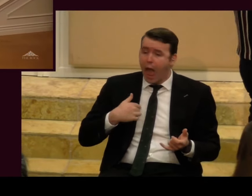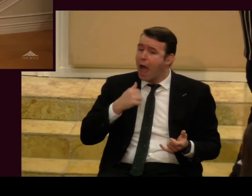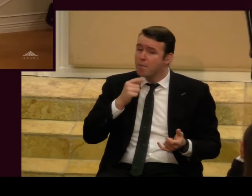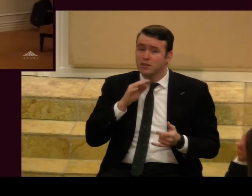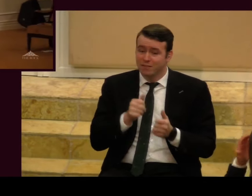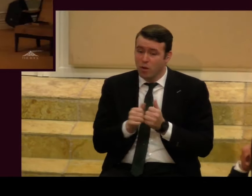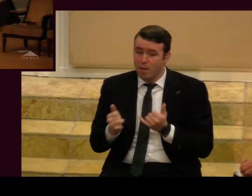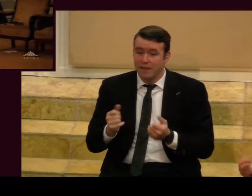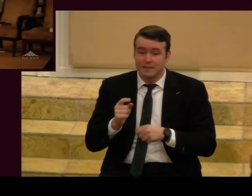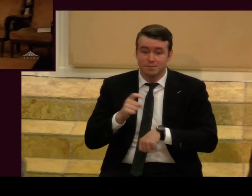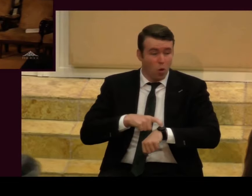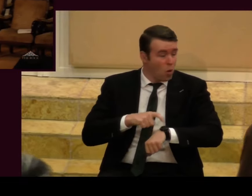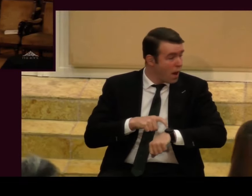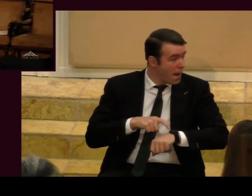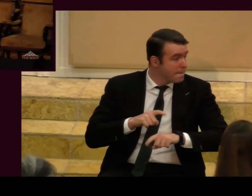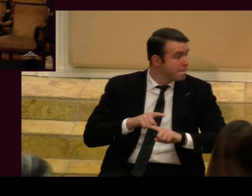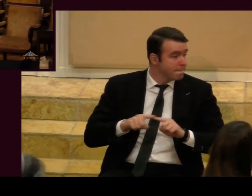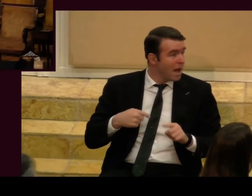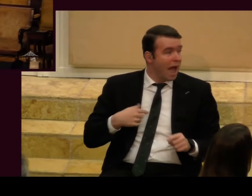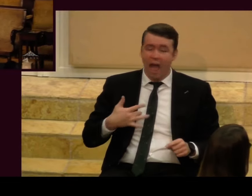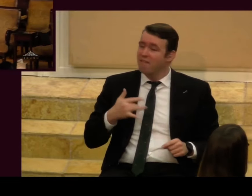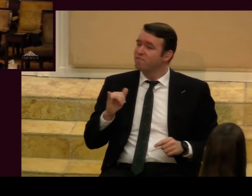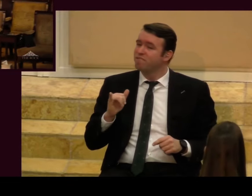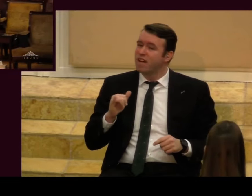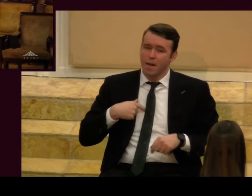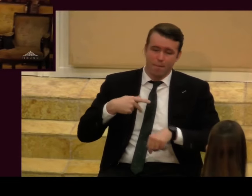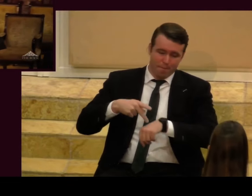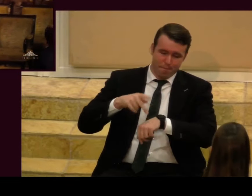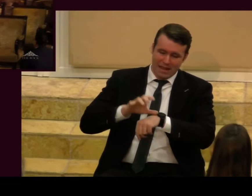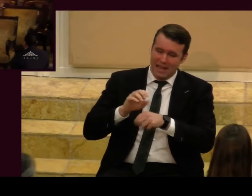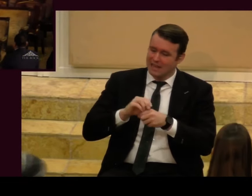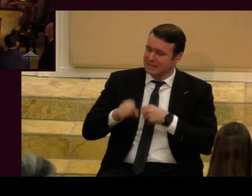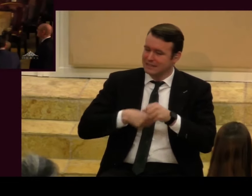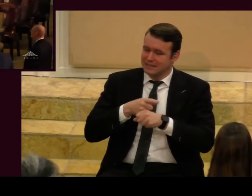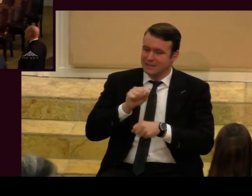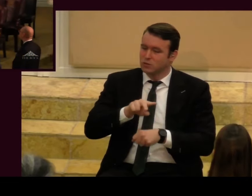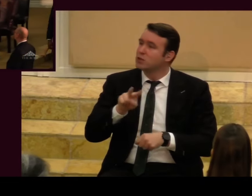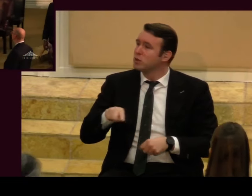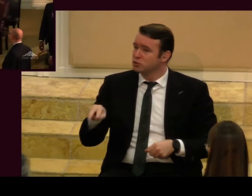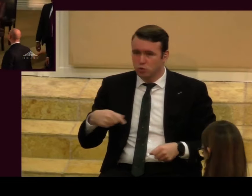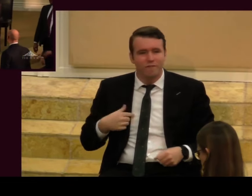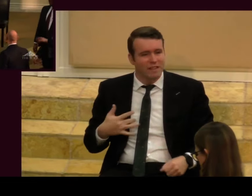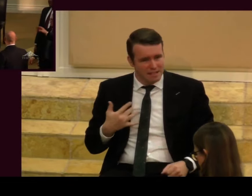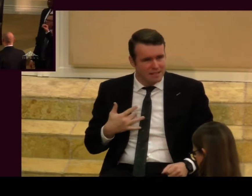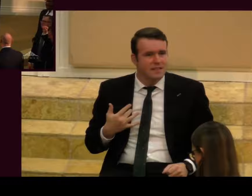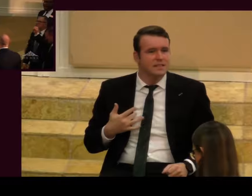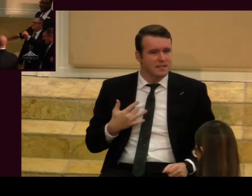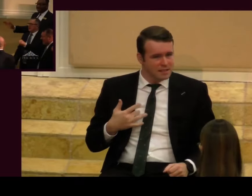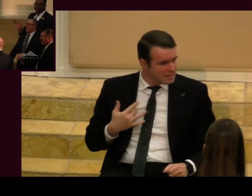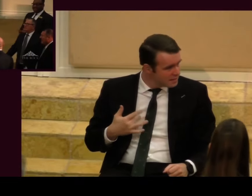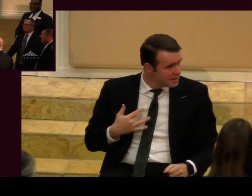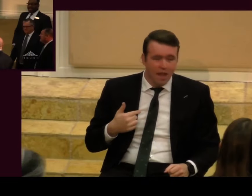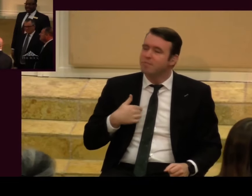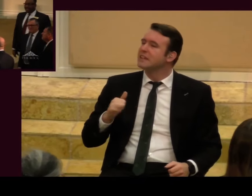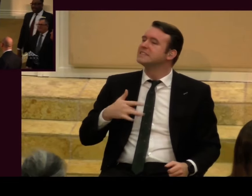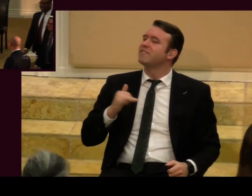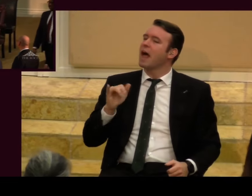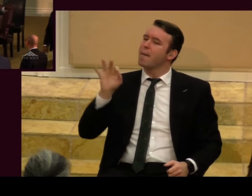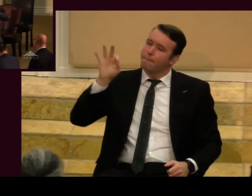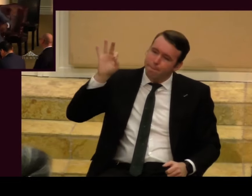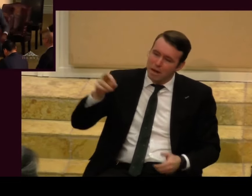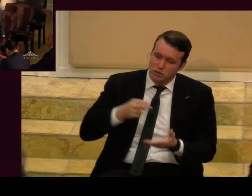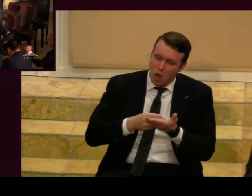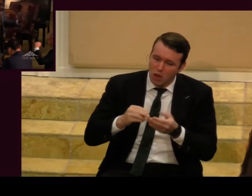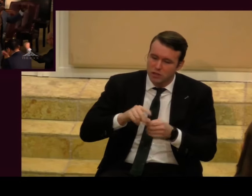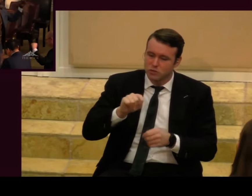I don't know if we'll get past this point, brother, but I feel like being Pentecostal in 2022, brother. I still feel